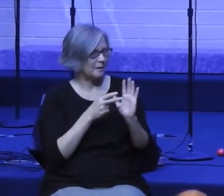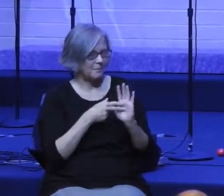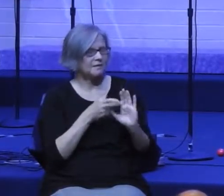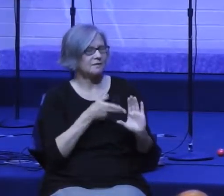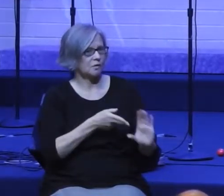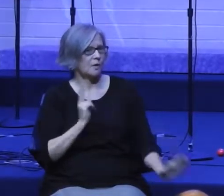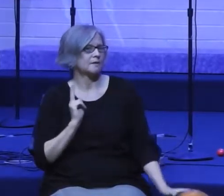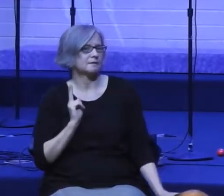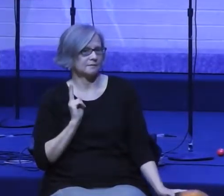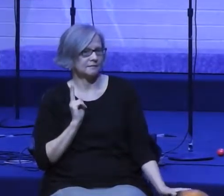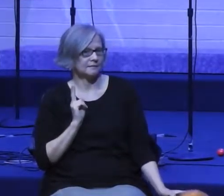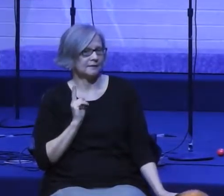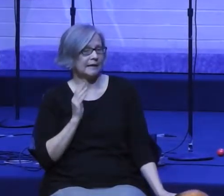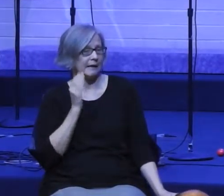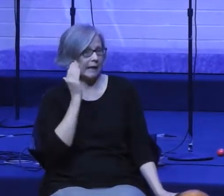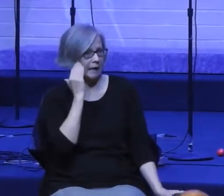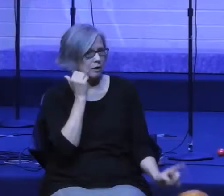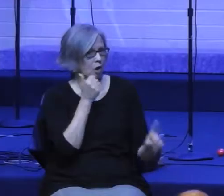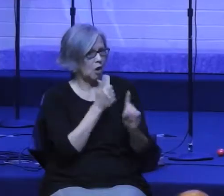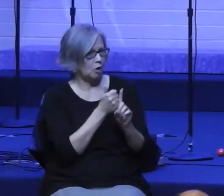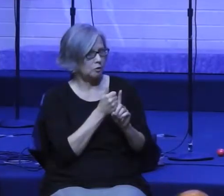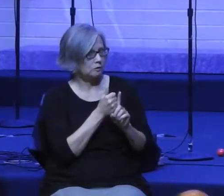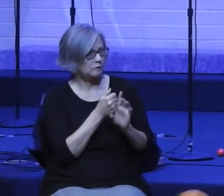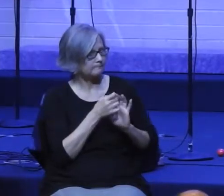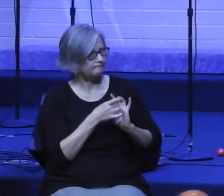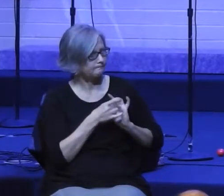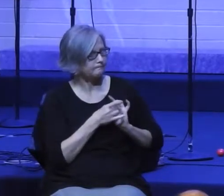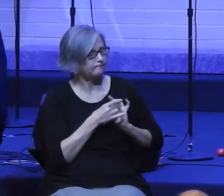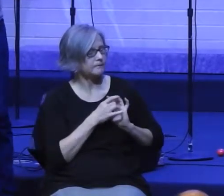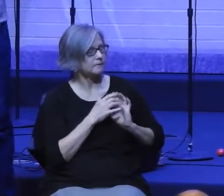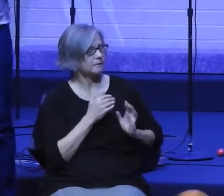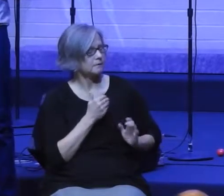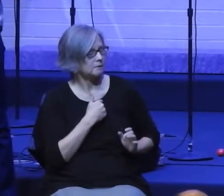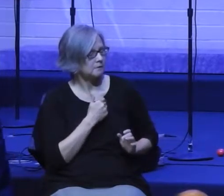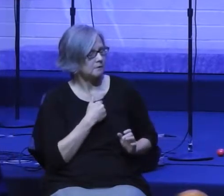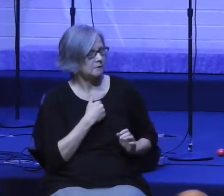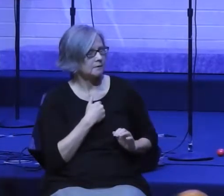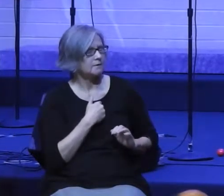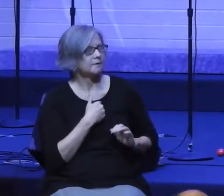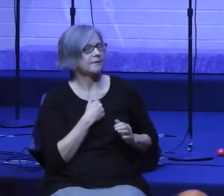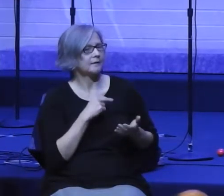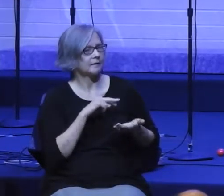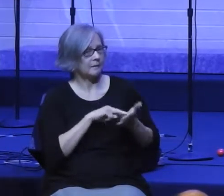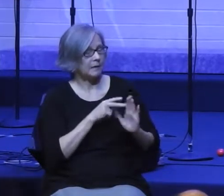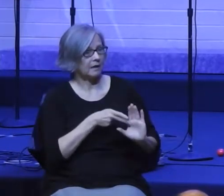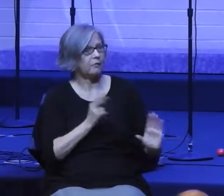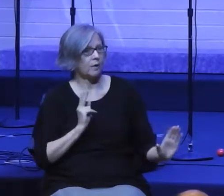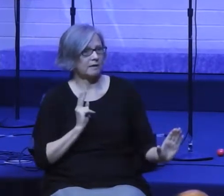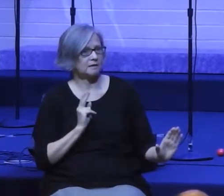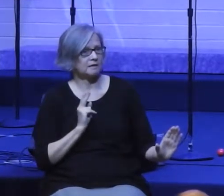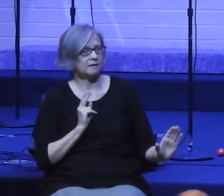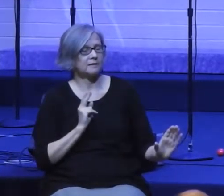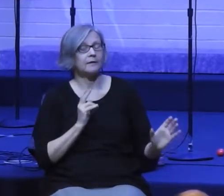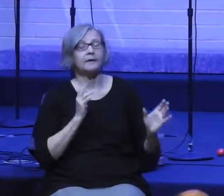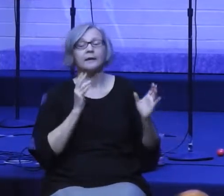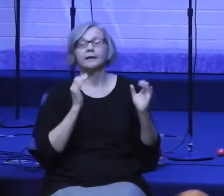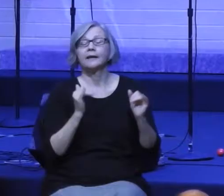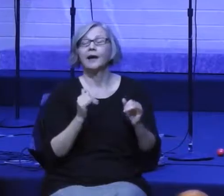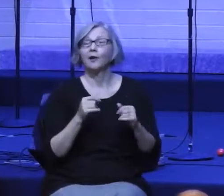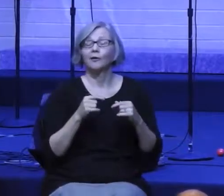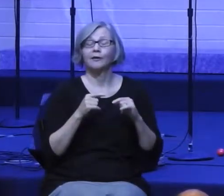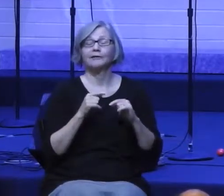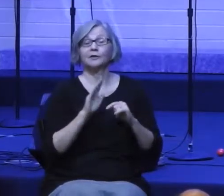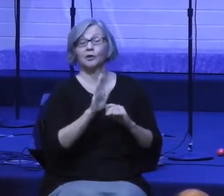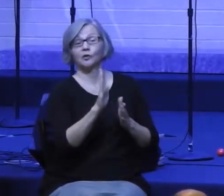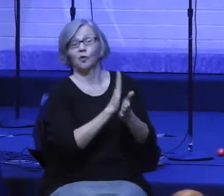to quit. Peter knows intimately what it means to quit. And if we were going to, I don't know what you guys wrote down on your